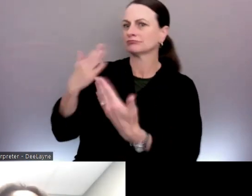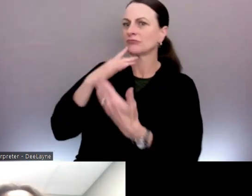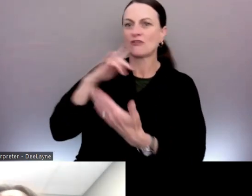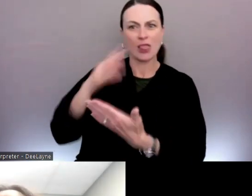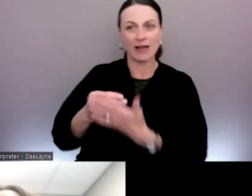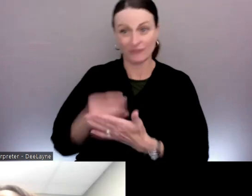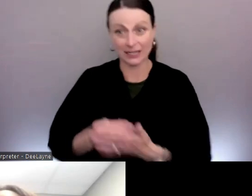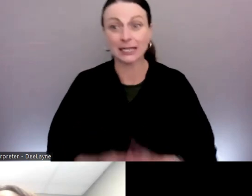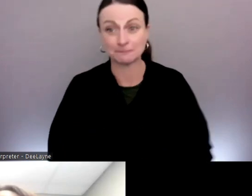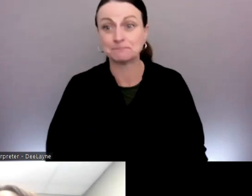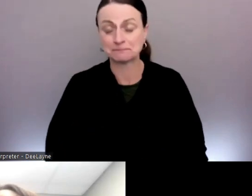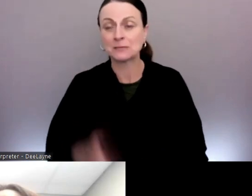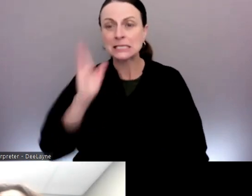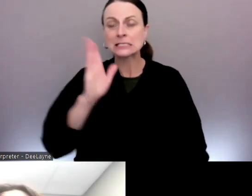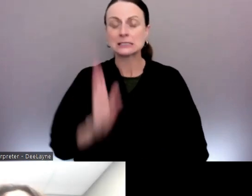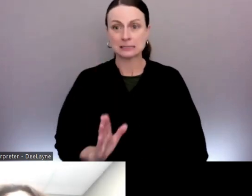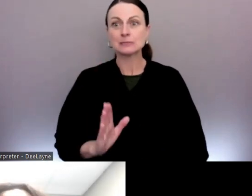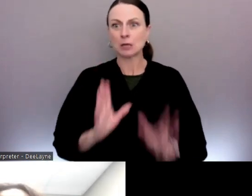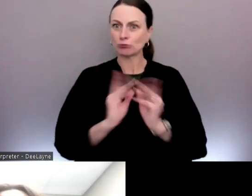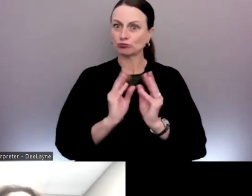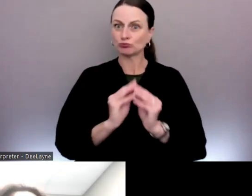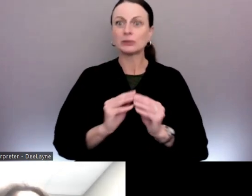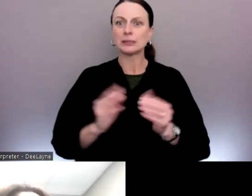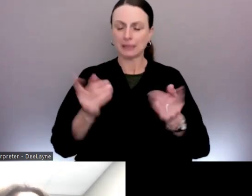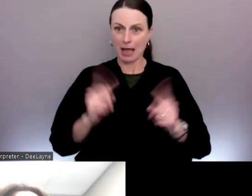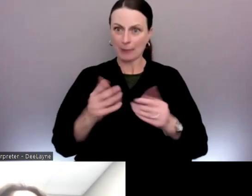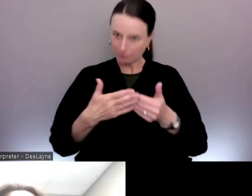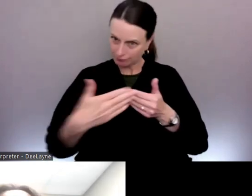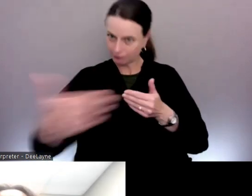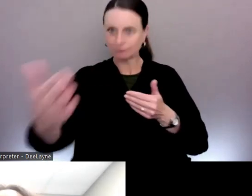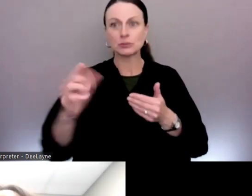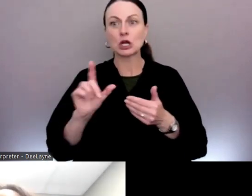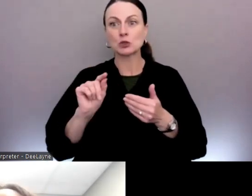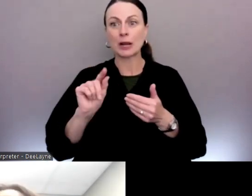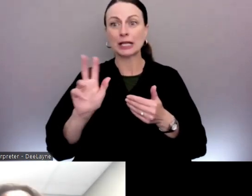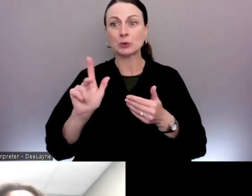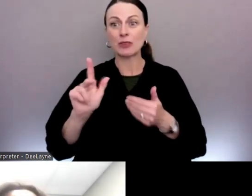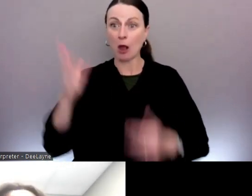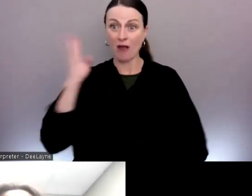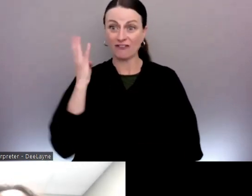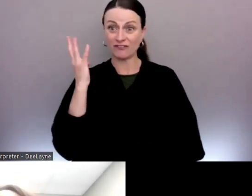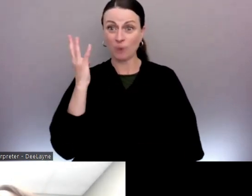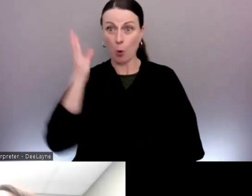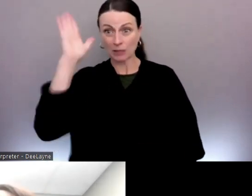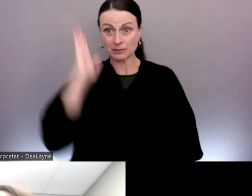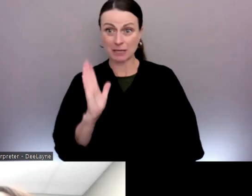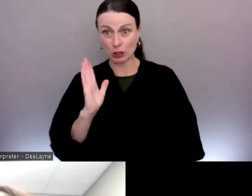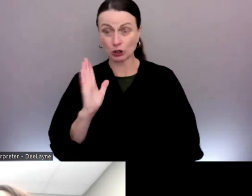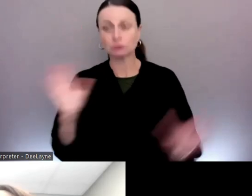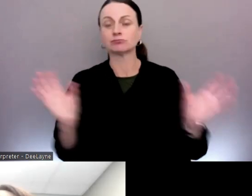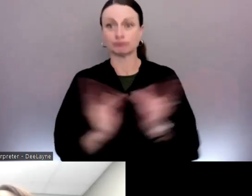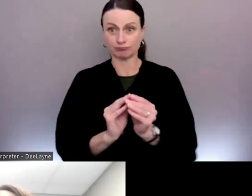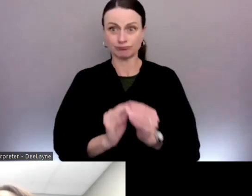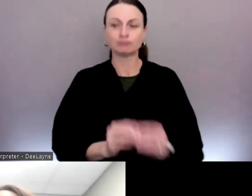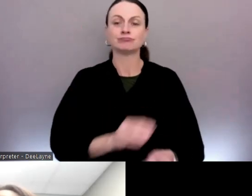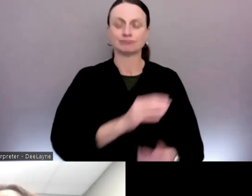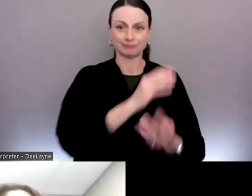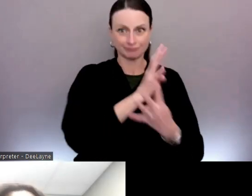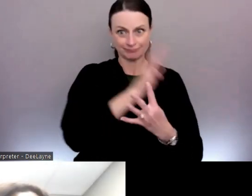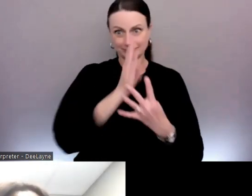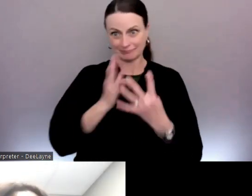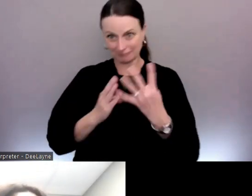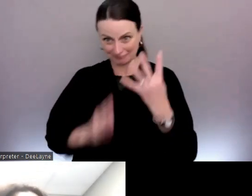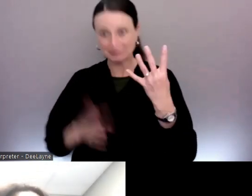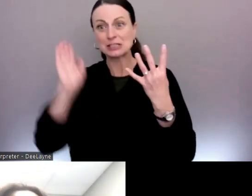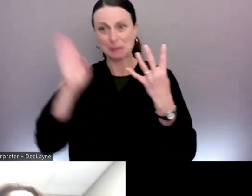Speaker Series is taking place throughout 2023, with four speakers in total coming to Carleton, either in person or virtually, and as you all